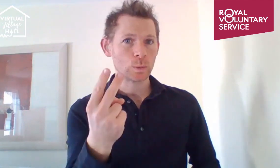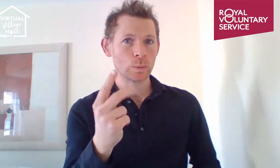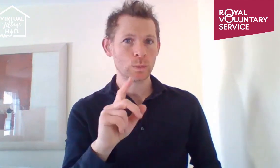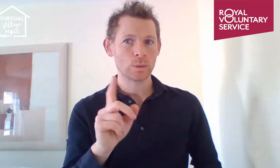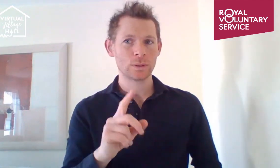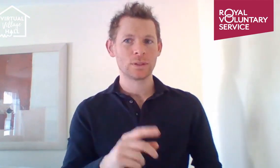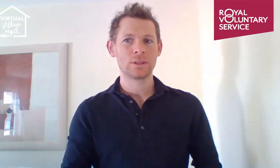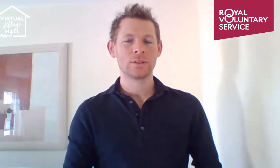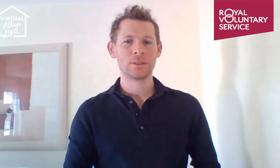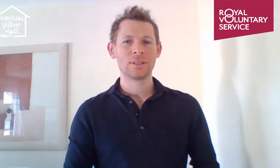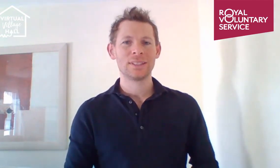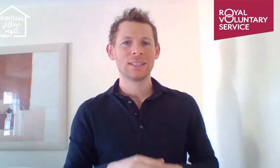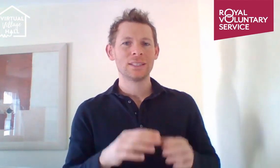And number two